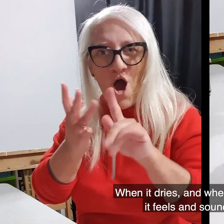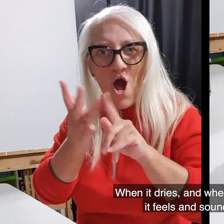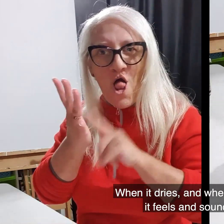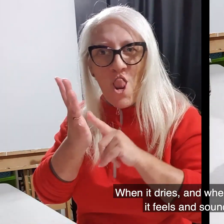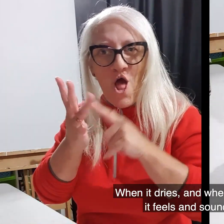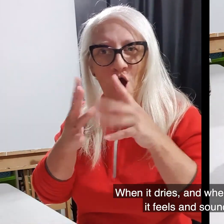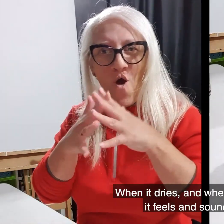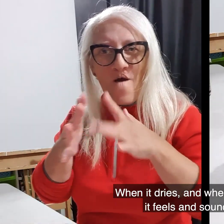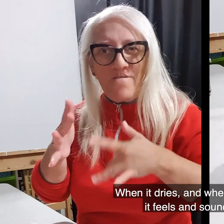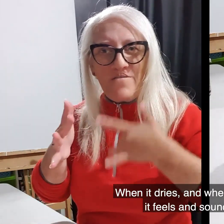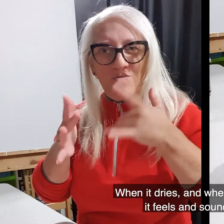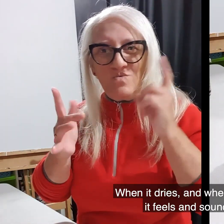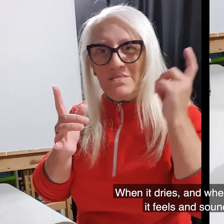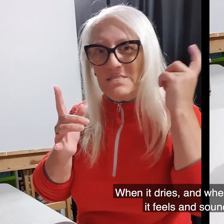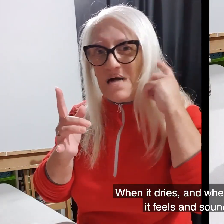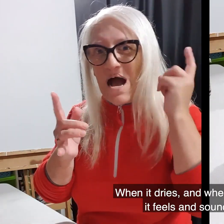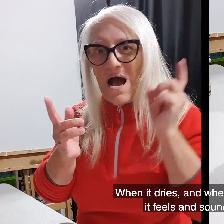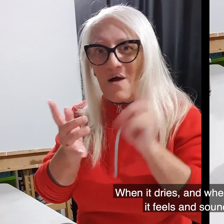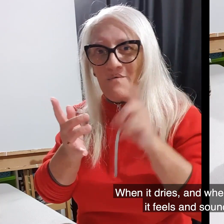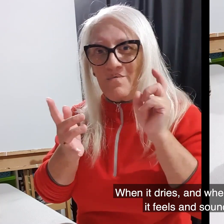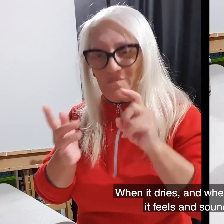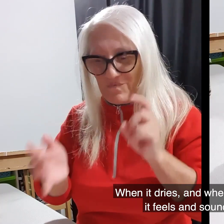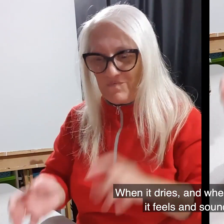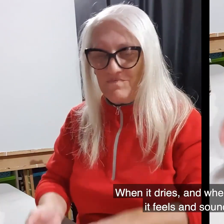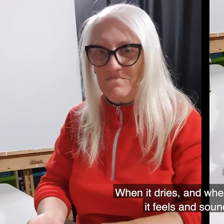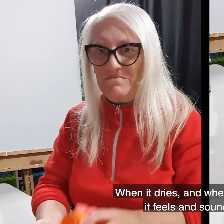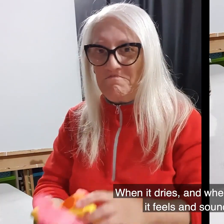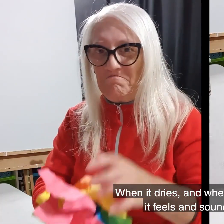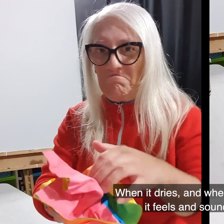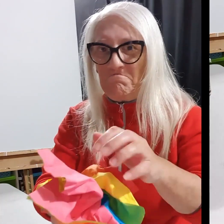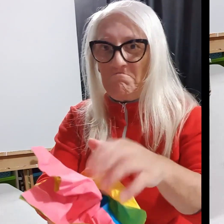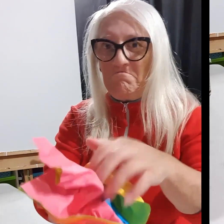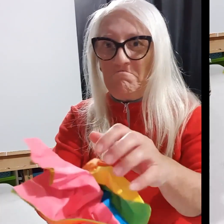dries, and when you tap on it, it feels and sounds hollow,